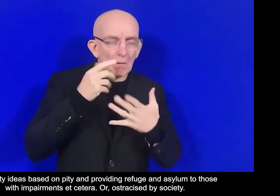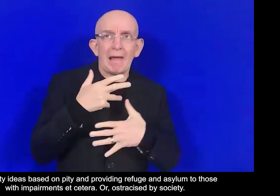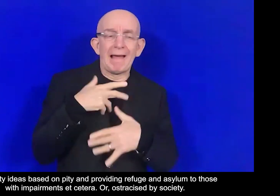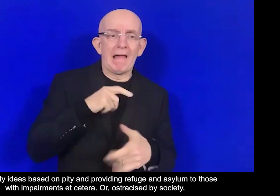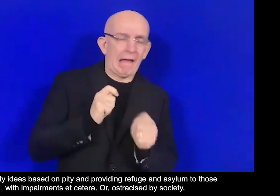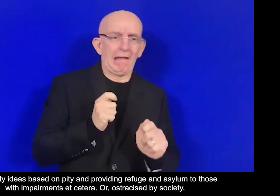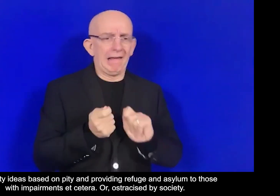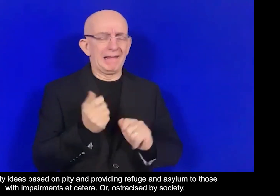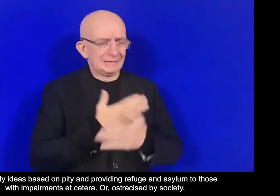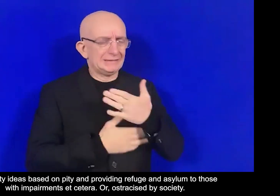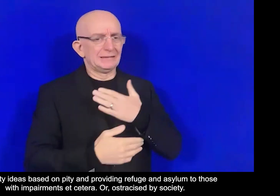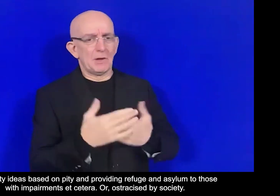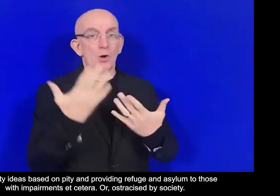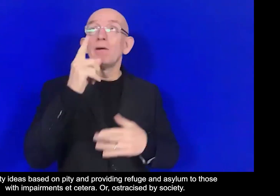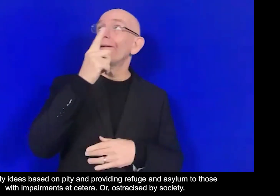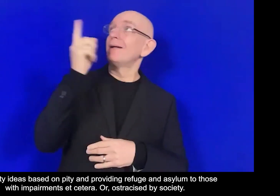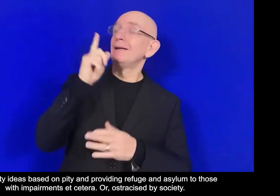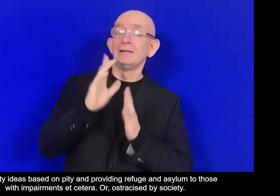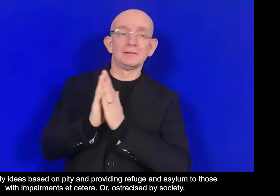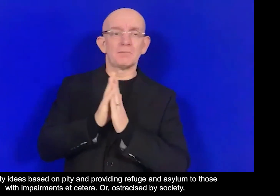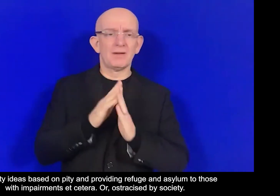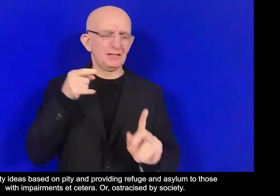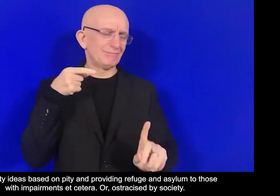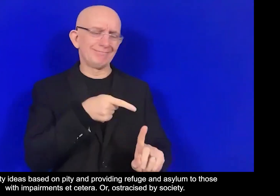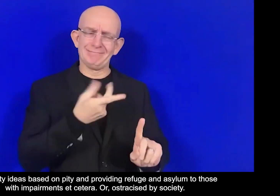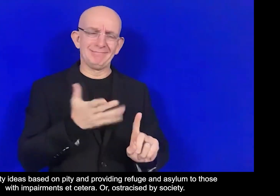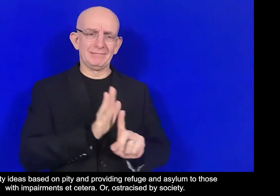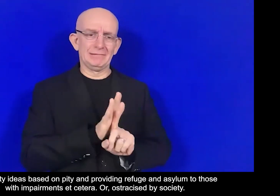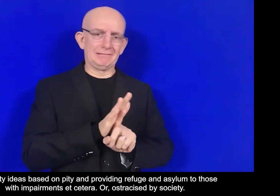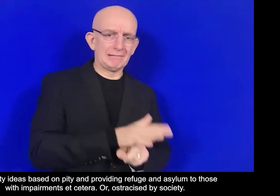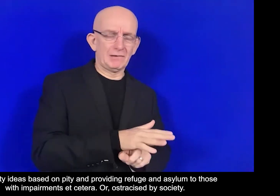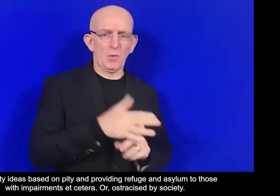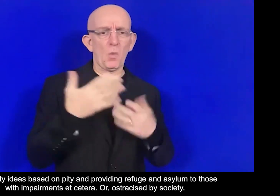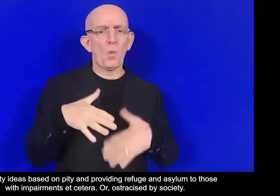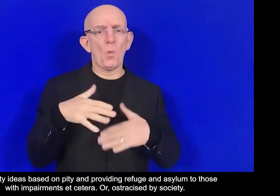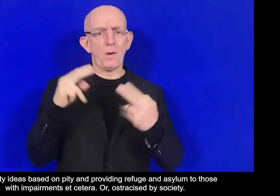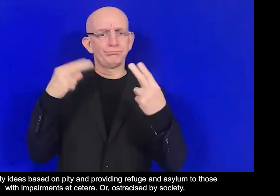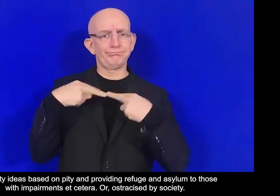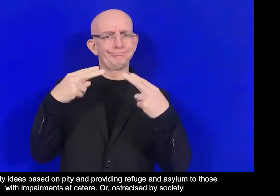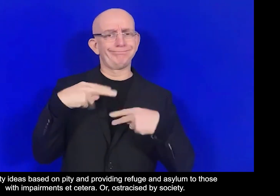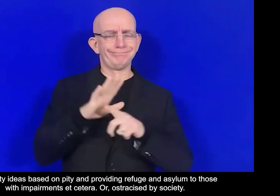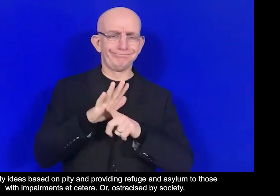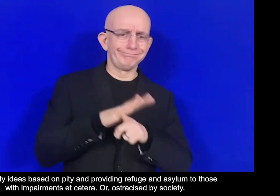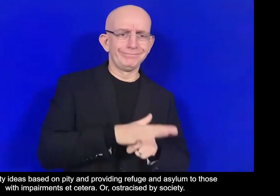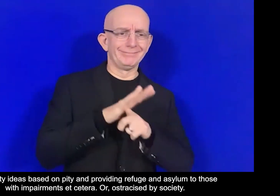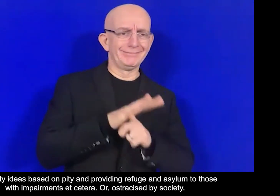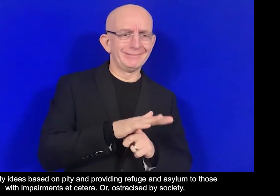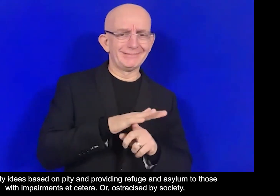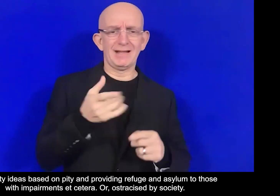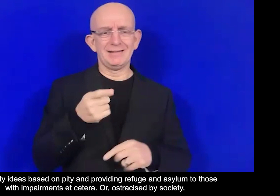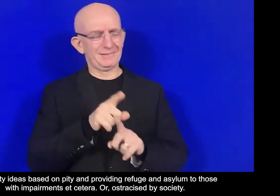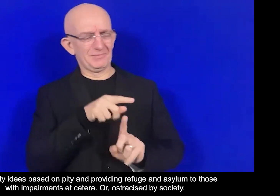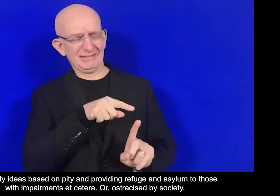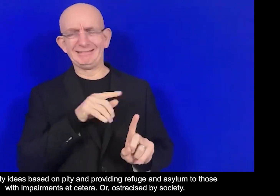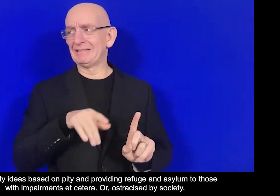B. Charity ideas based on pity and providing refuge